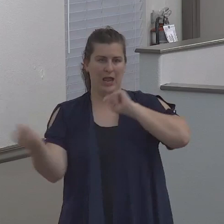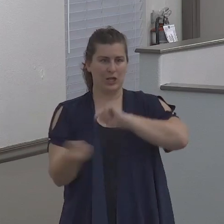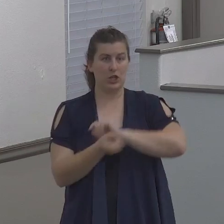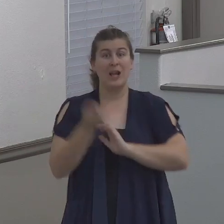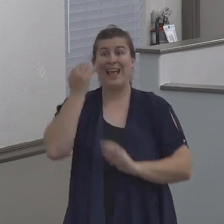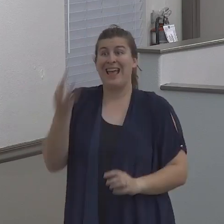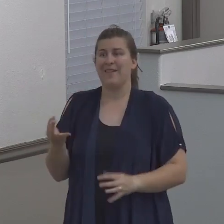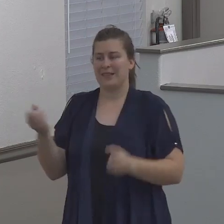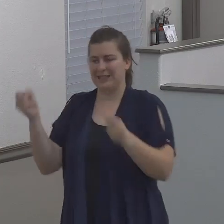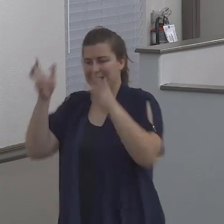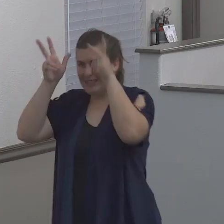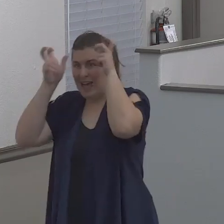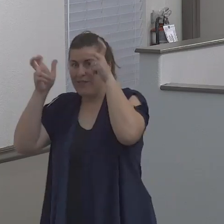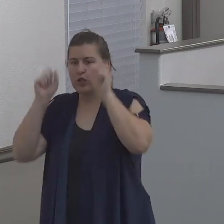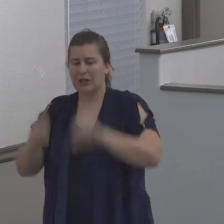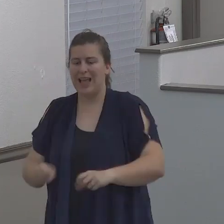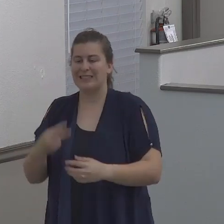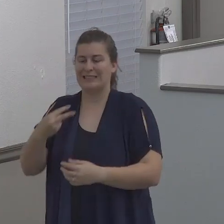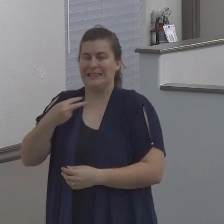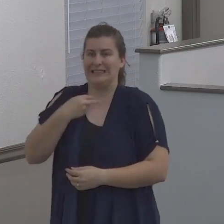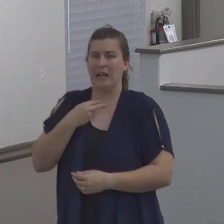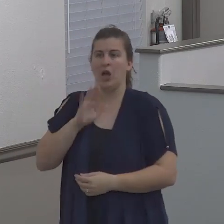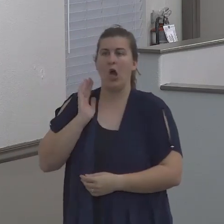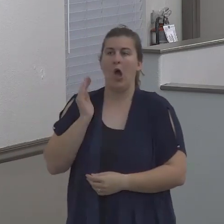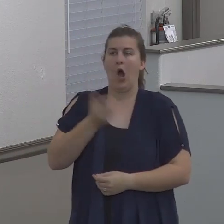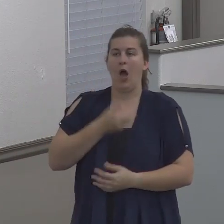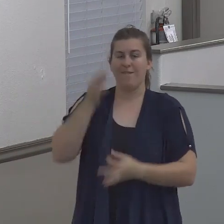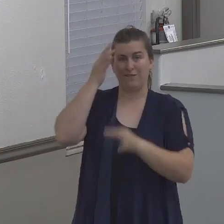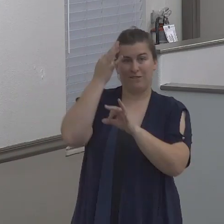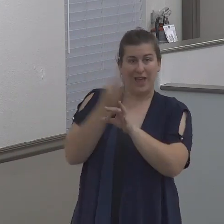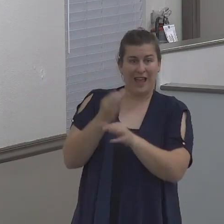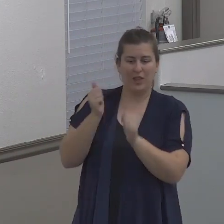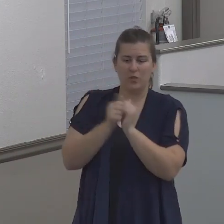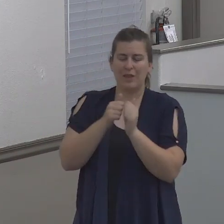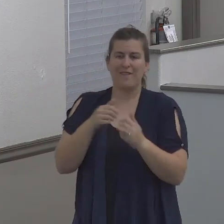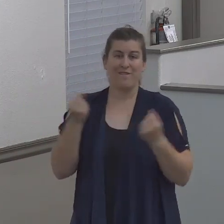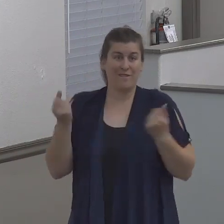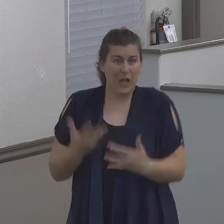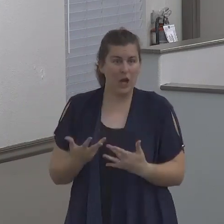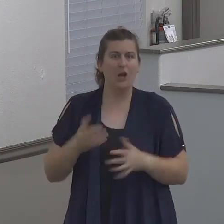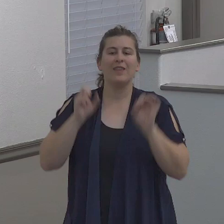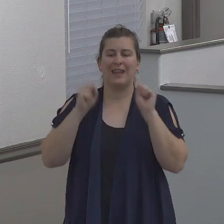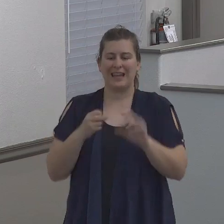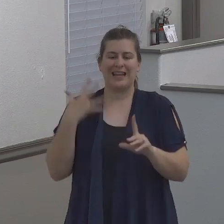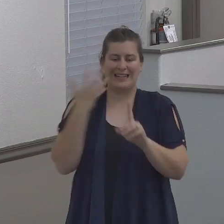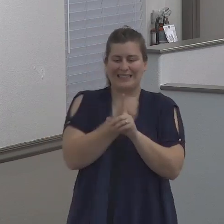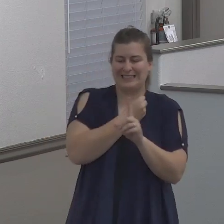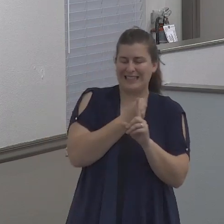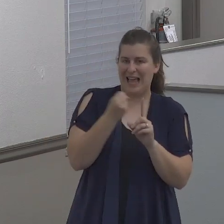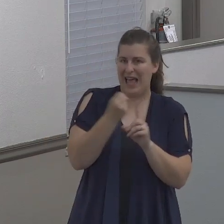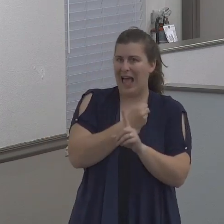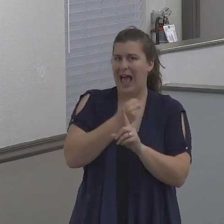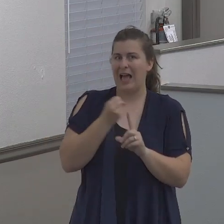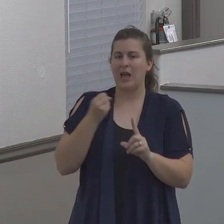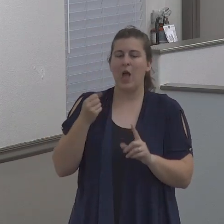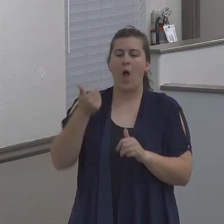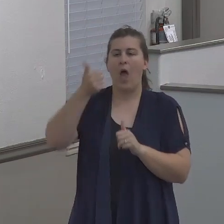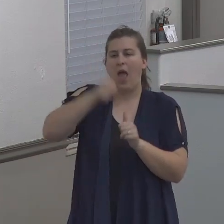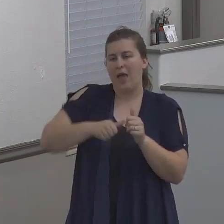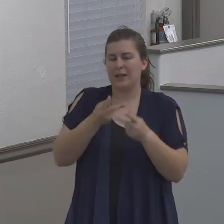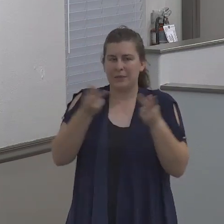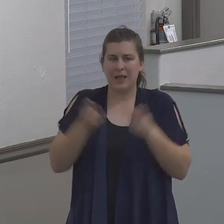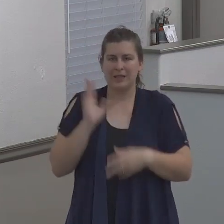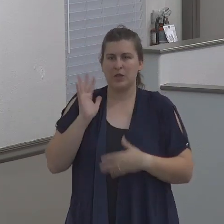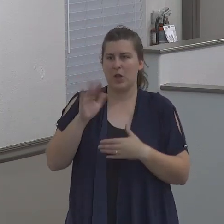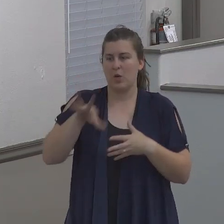changed. If the devil can paralyze my faith and your faith with fear, then he can attack any place in our